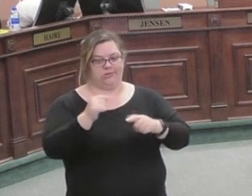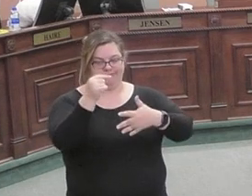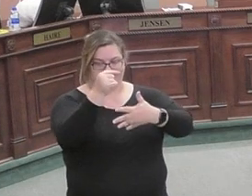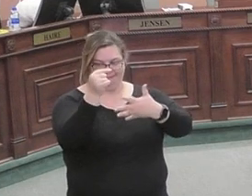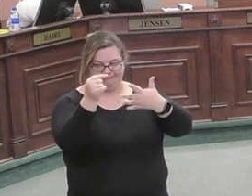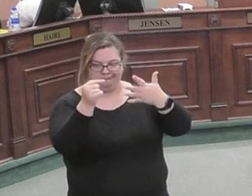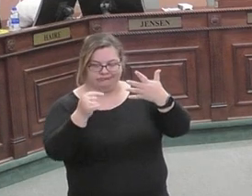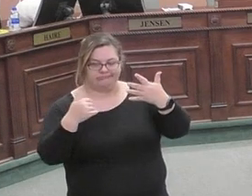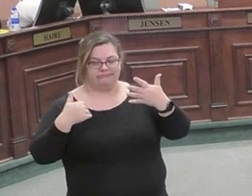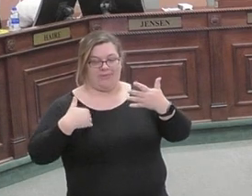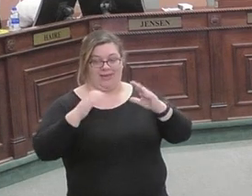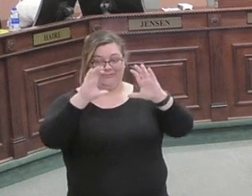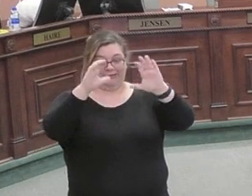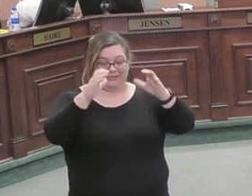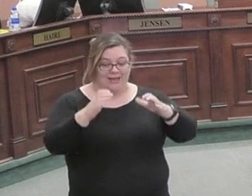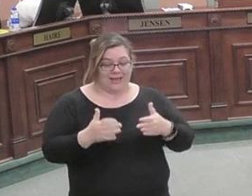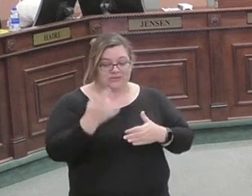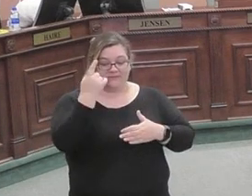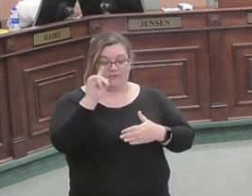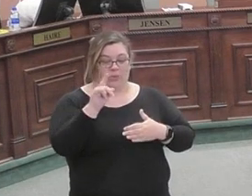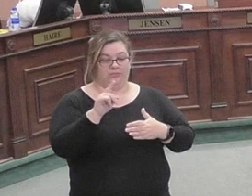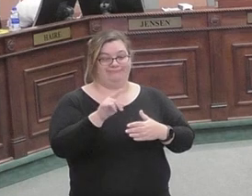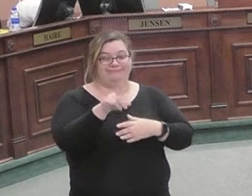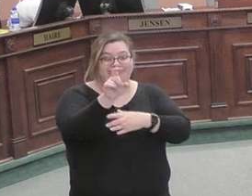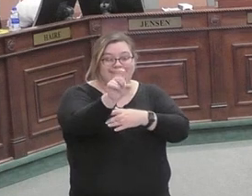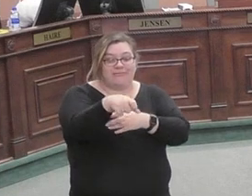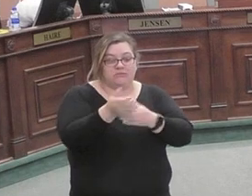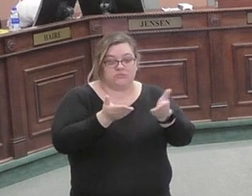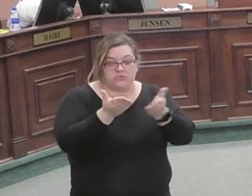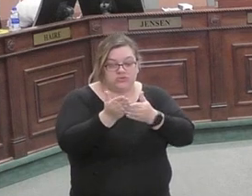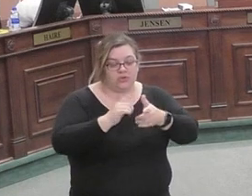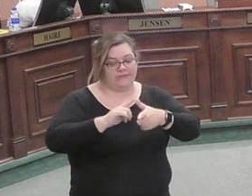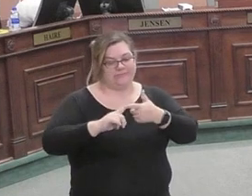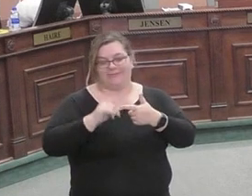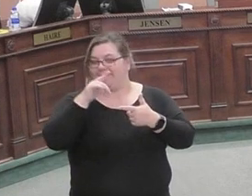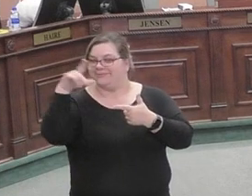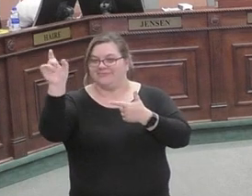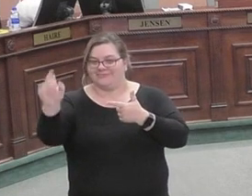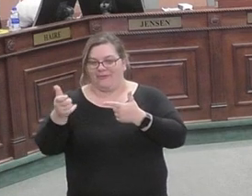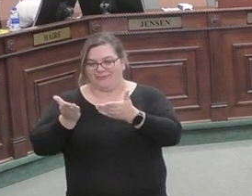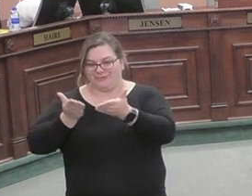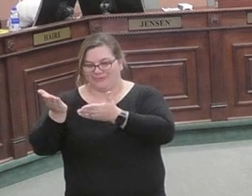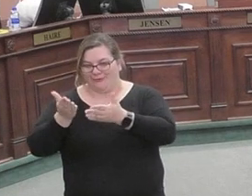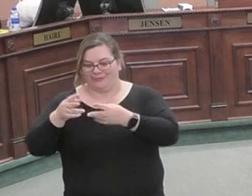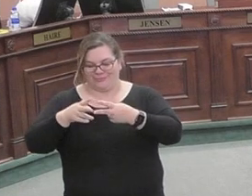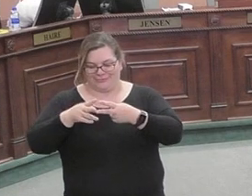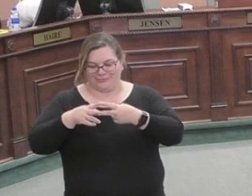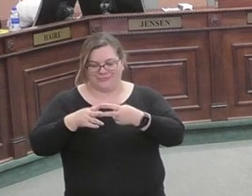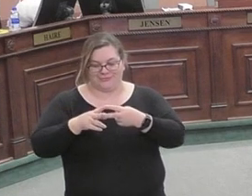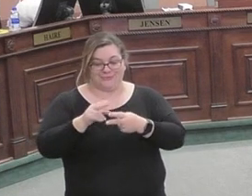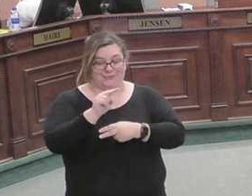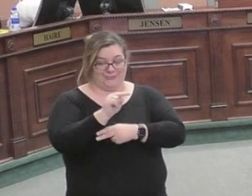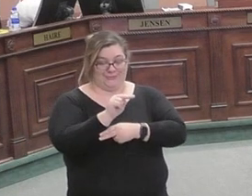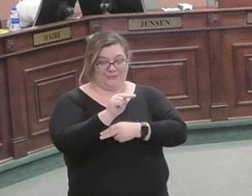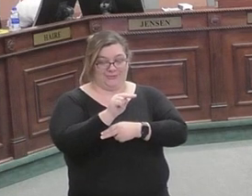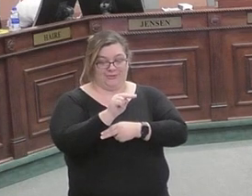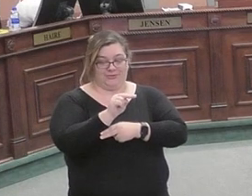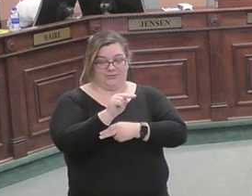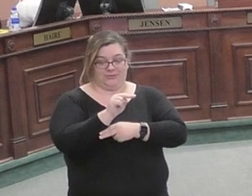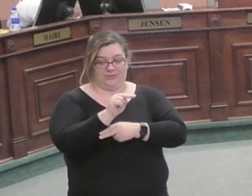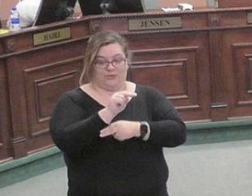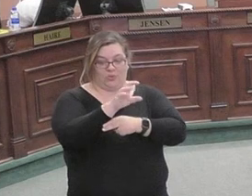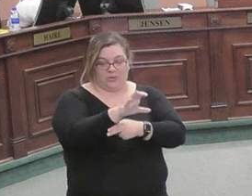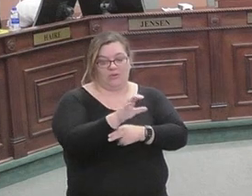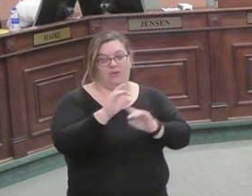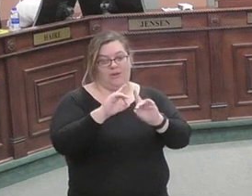has a classification for essential services versus non-essential services. I think North Carolina Department of Revenue is making that